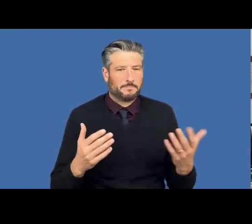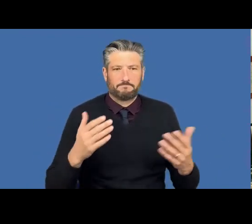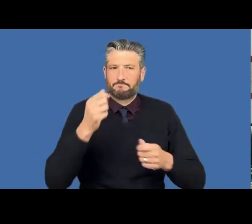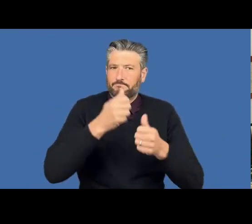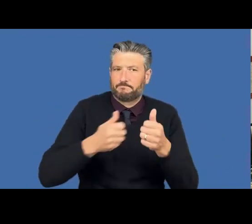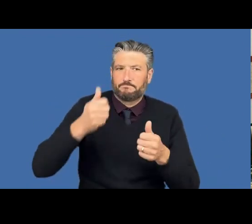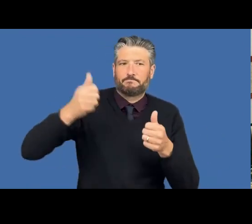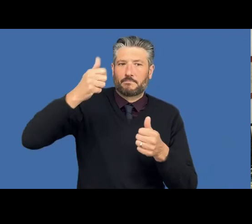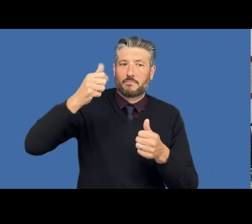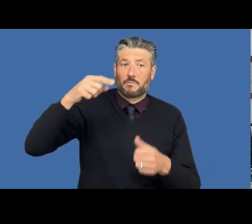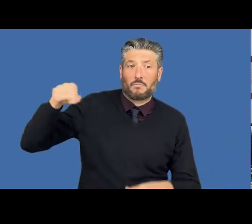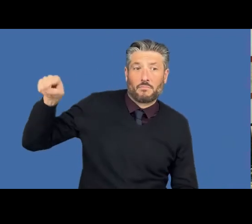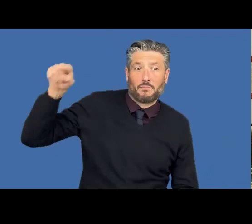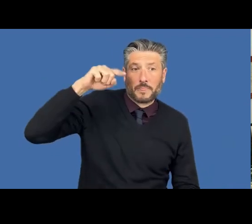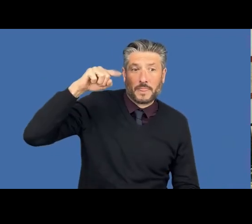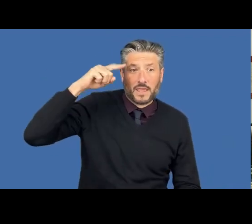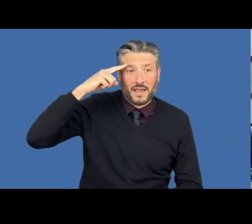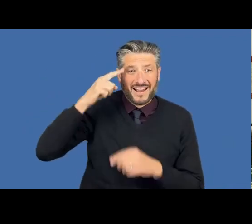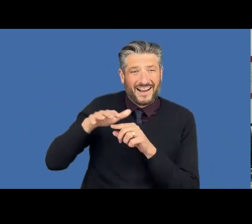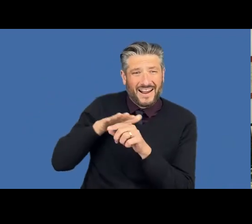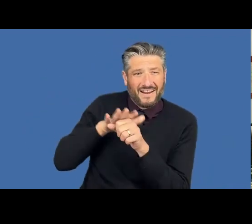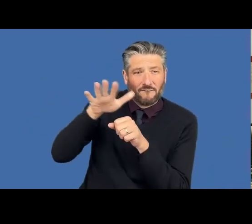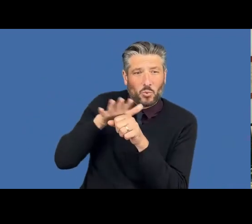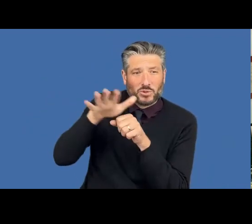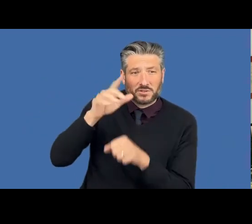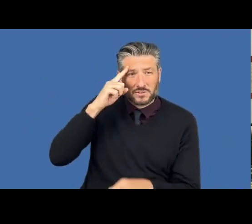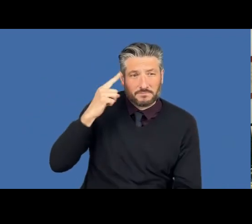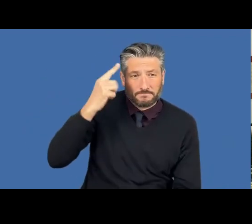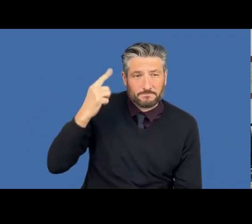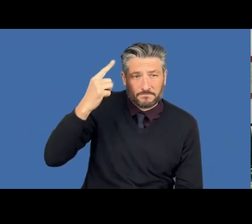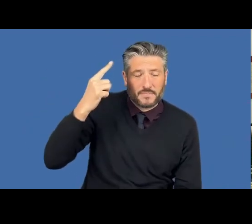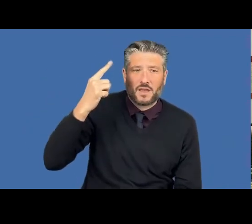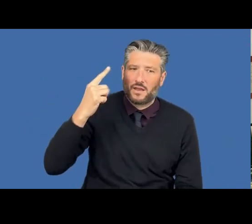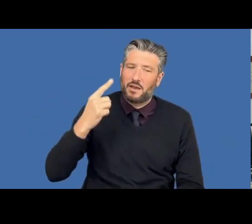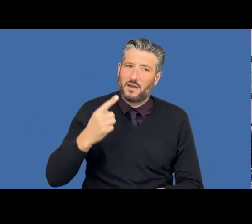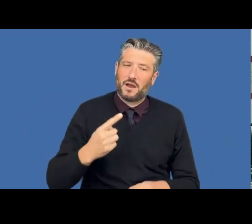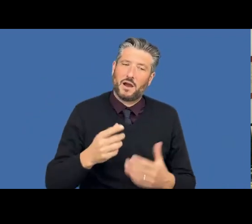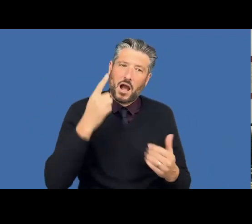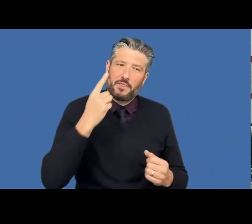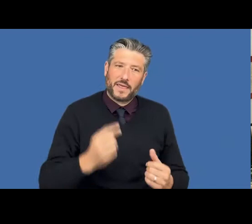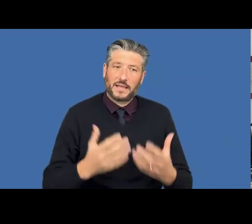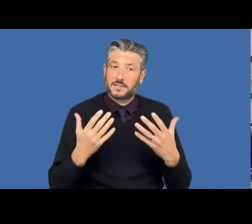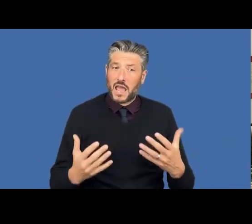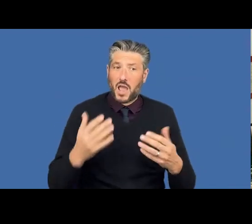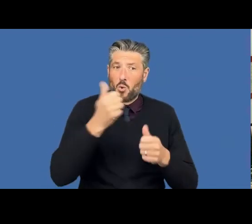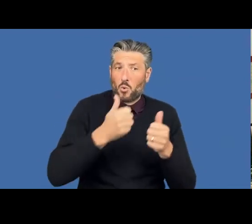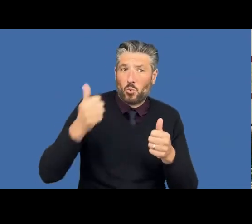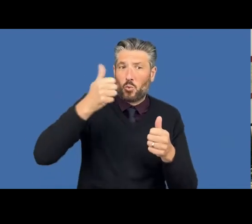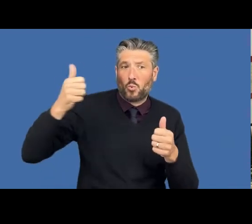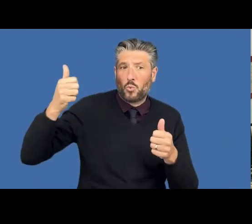gets it innately, and I think there is a generational change in leadership in organizations. We see the valuable